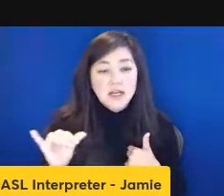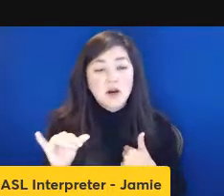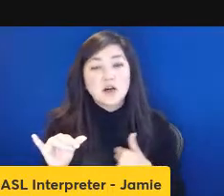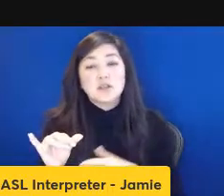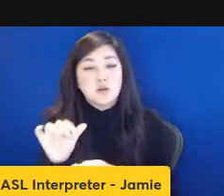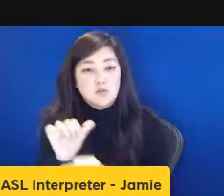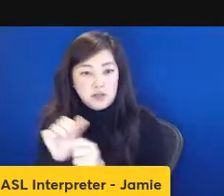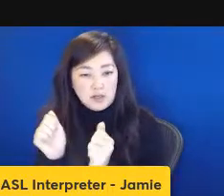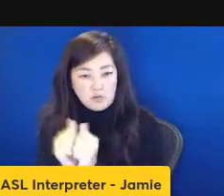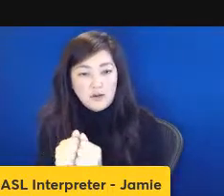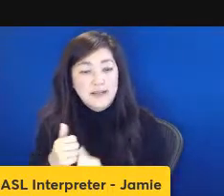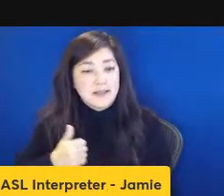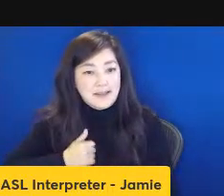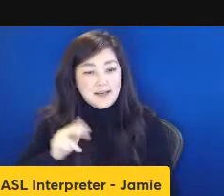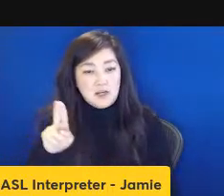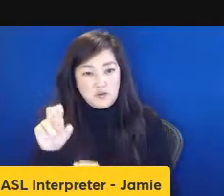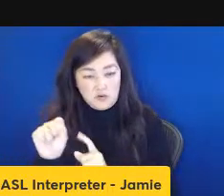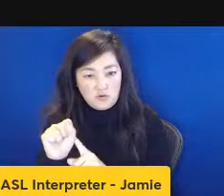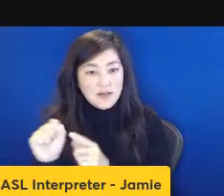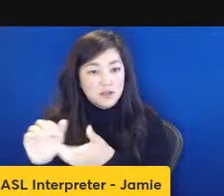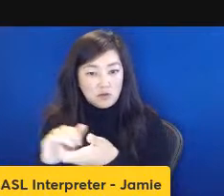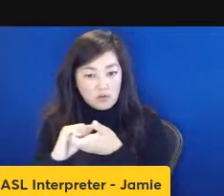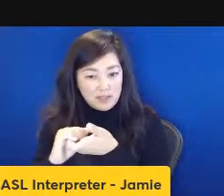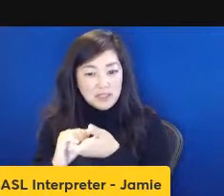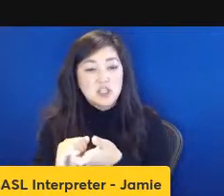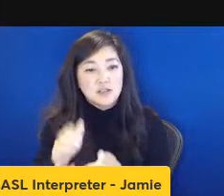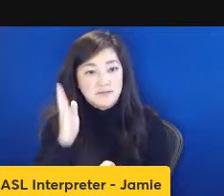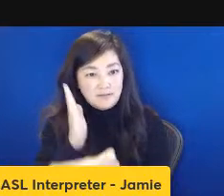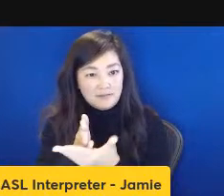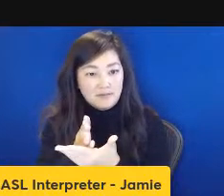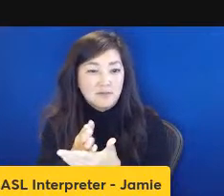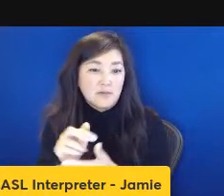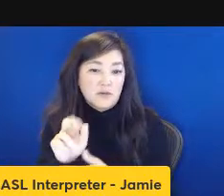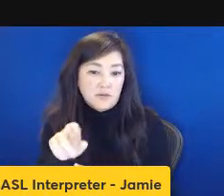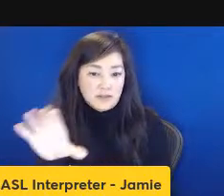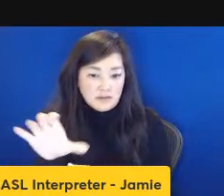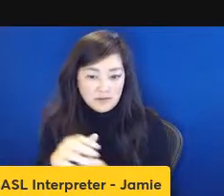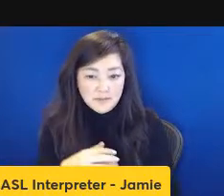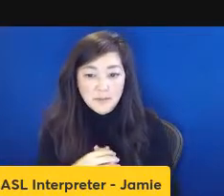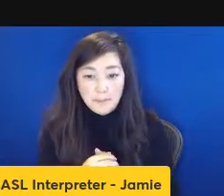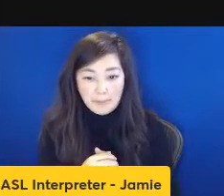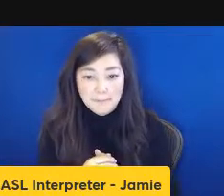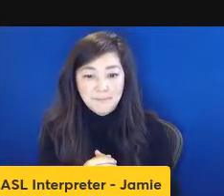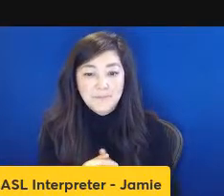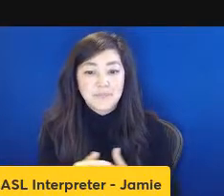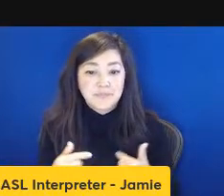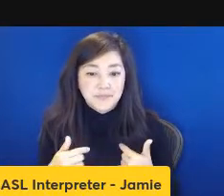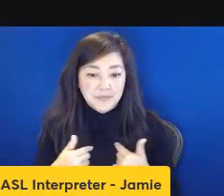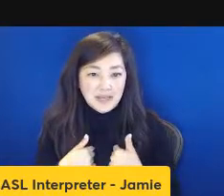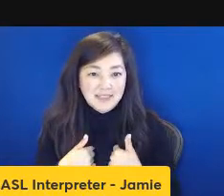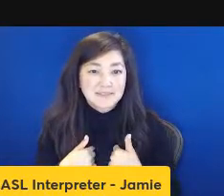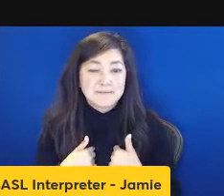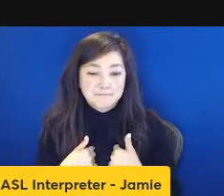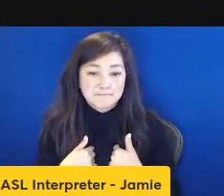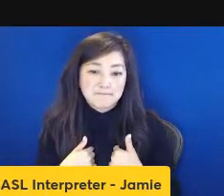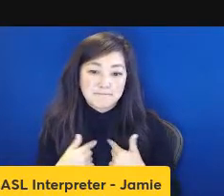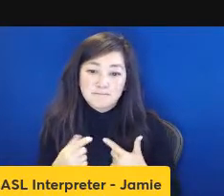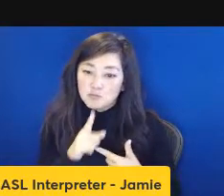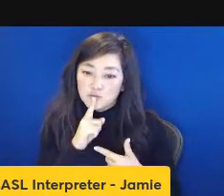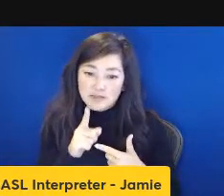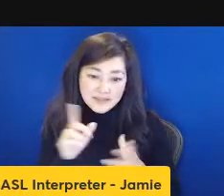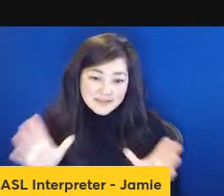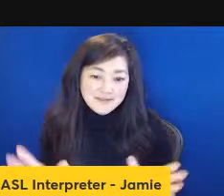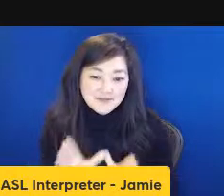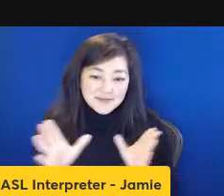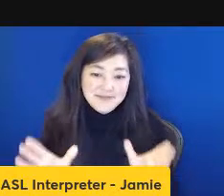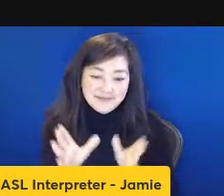Canada-US Coalition to End Race Correction. And I'm looking forward to her continued work with us. And I really encourage for